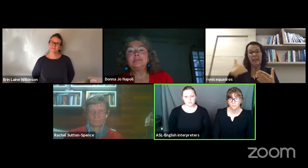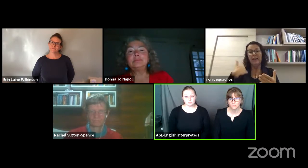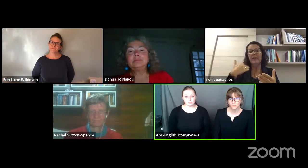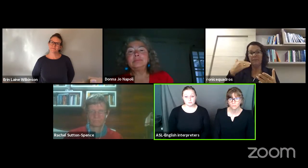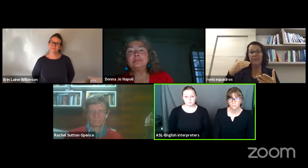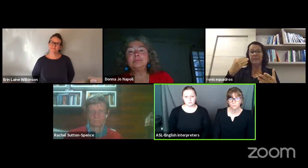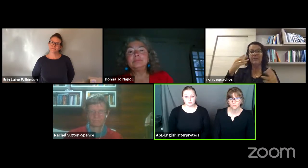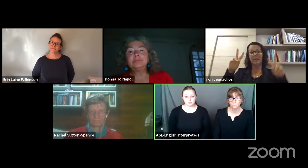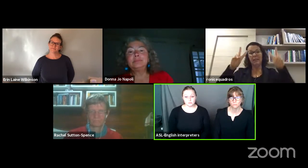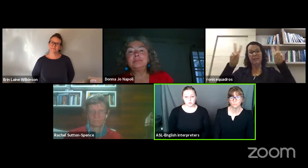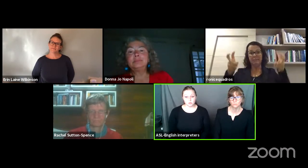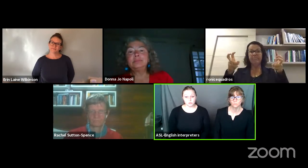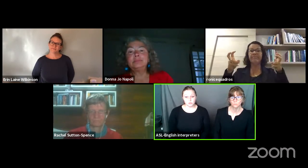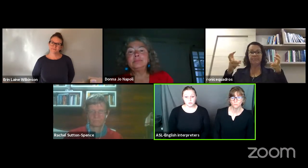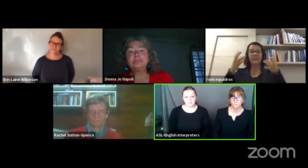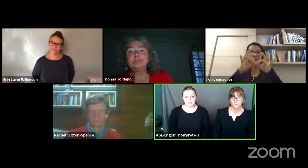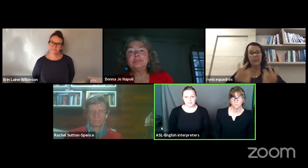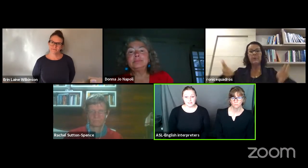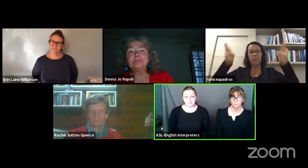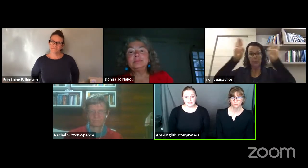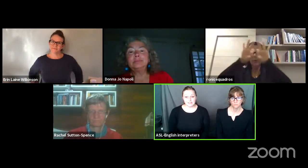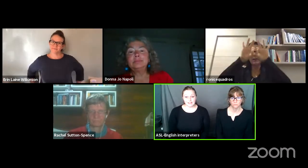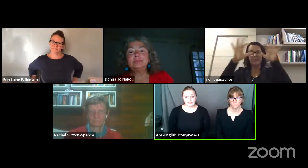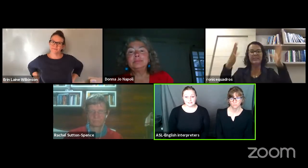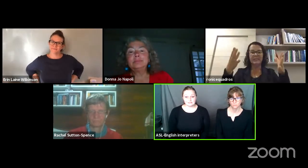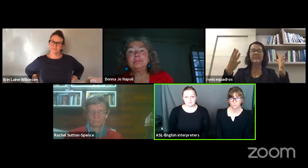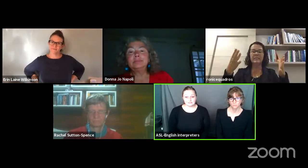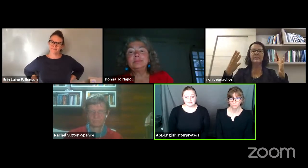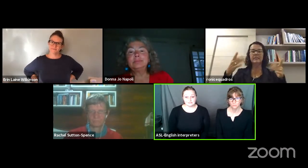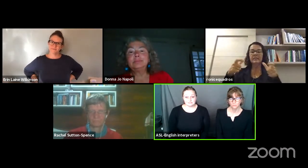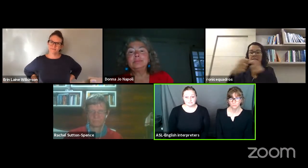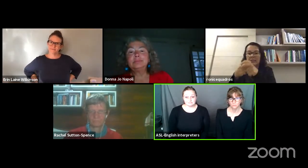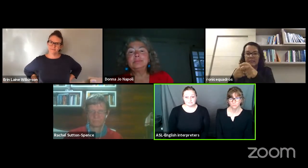And it's true that